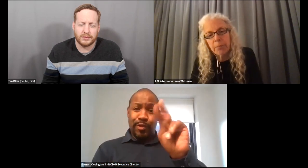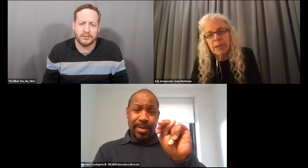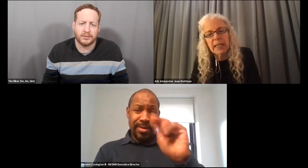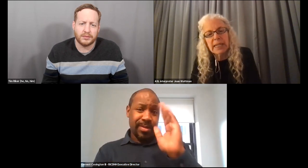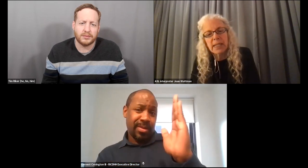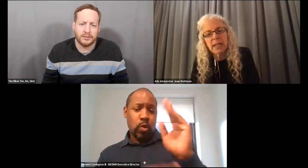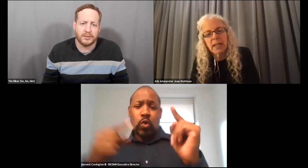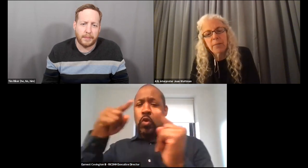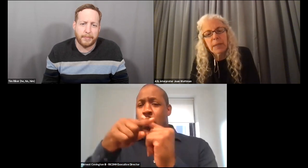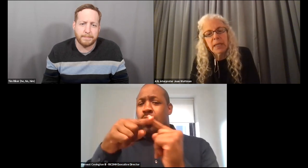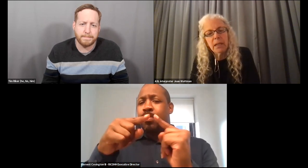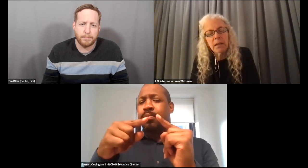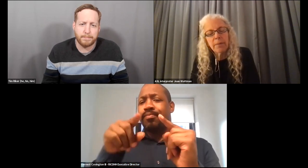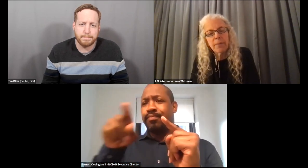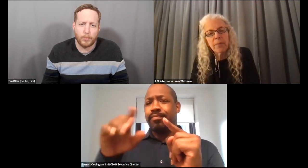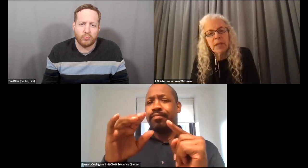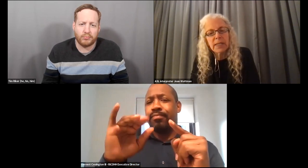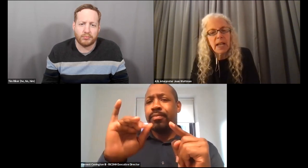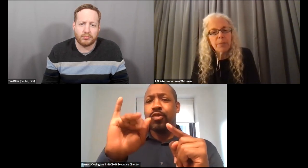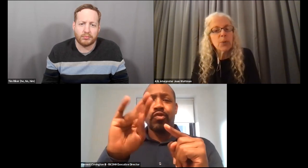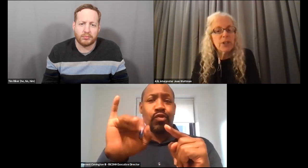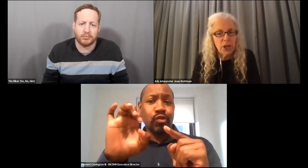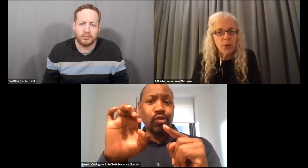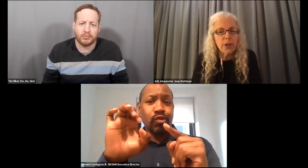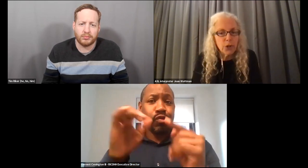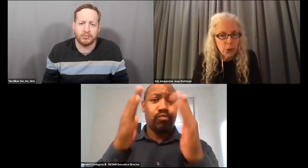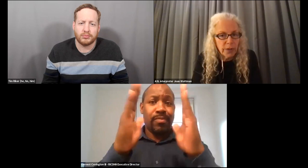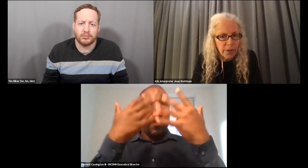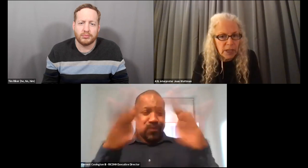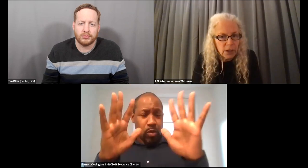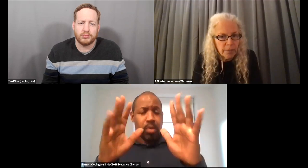but at least be assigned between January and June of every year